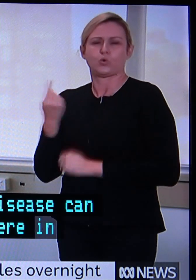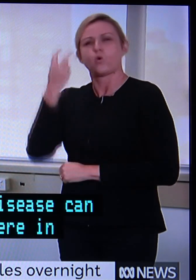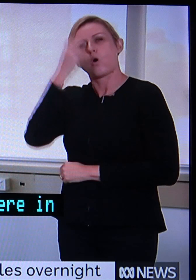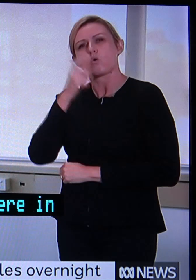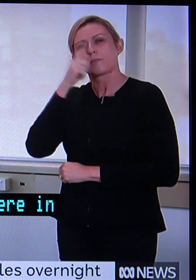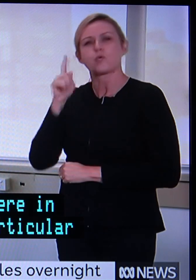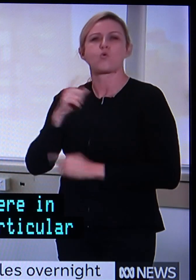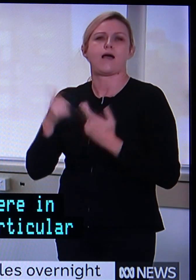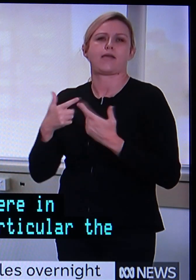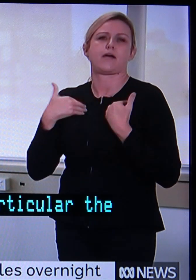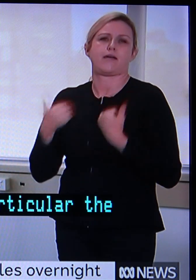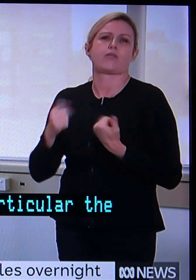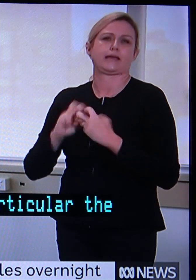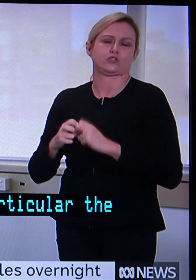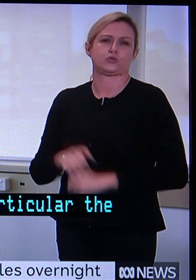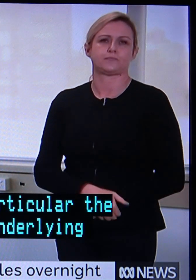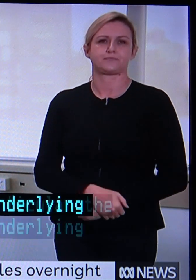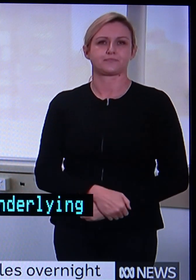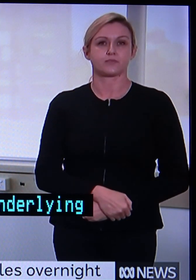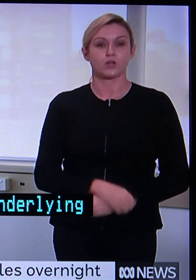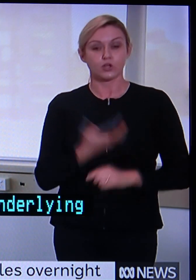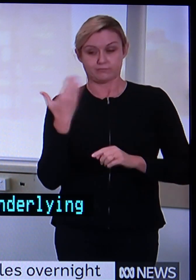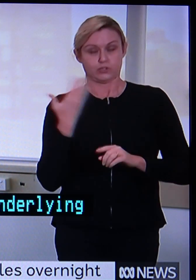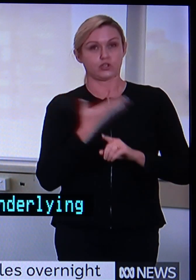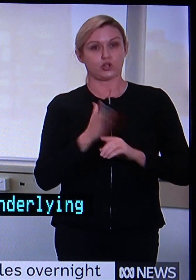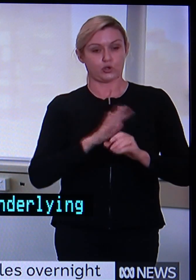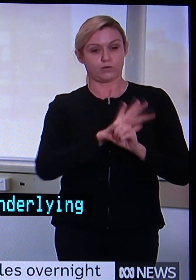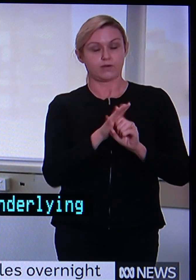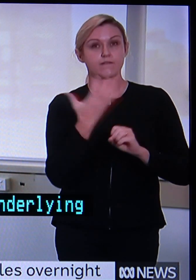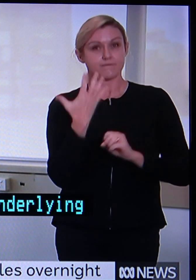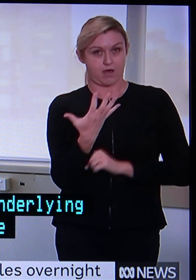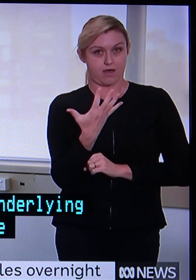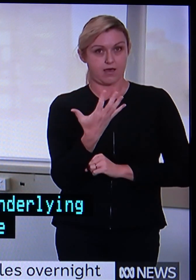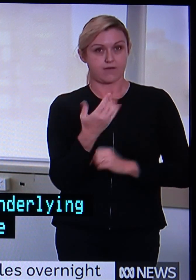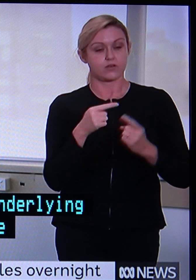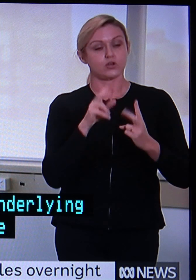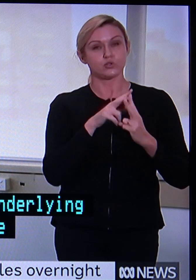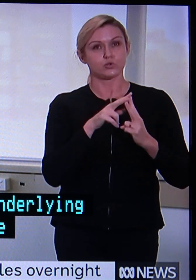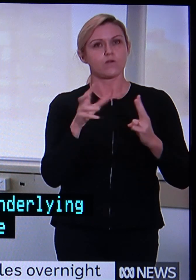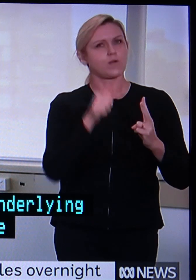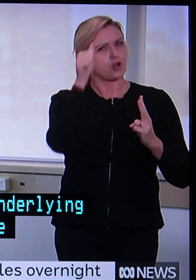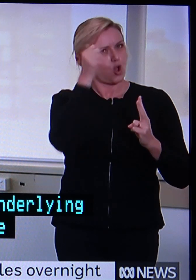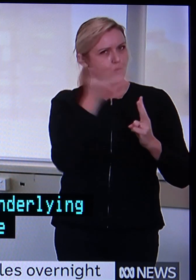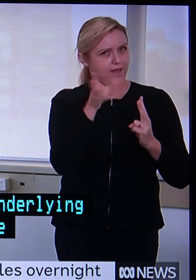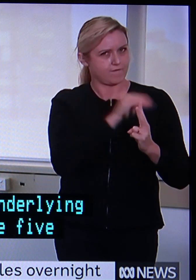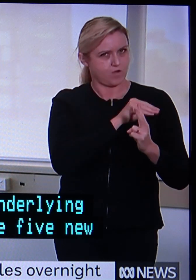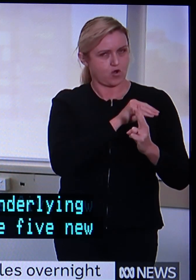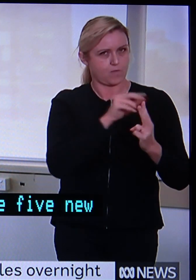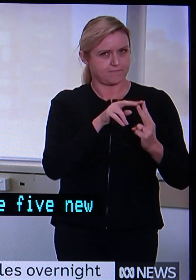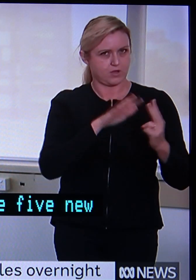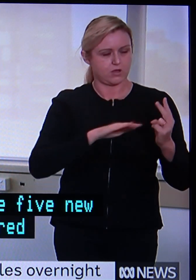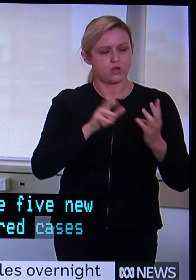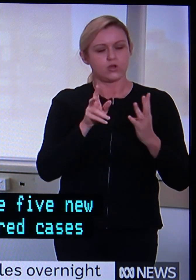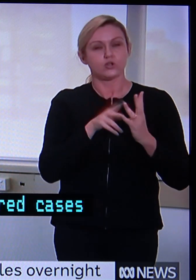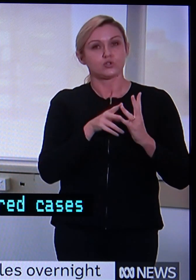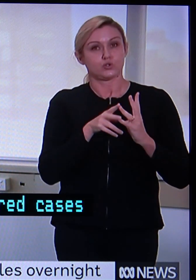conditions. Of the 5 new cases, 2 locally acquired cases from a known source, 2 were locally acquired